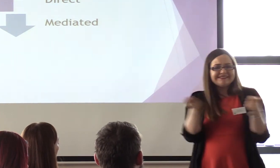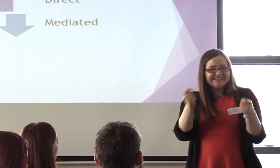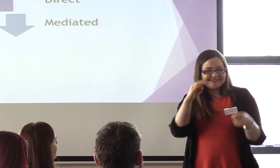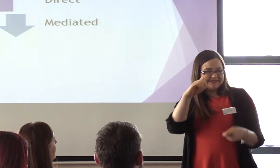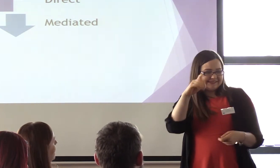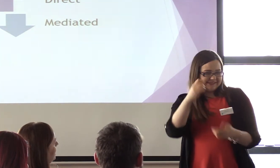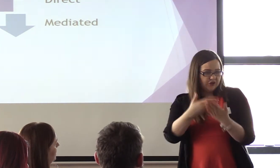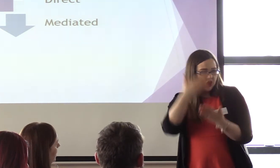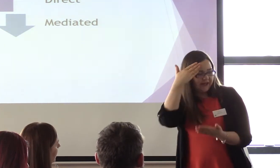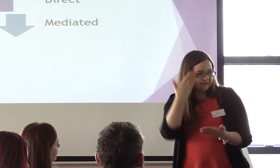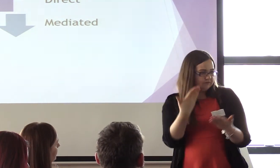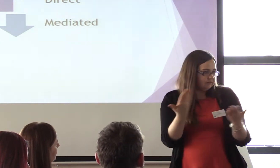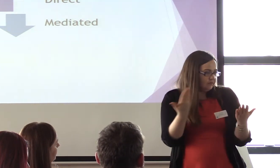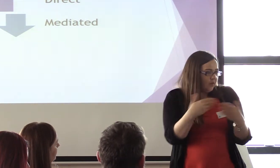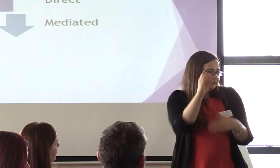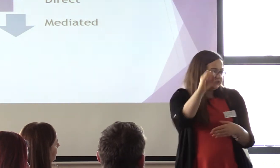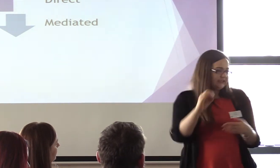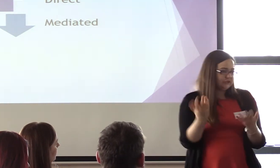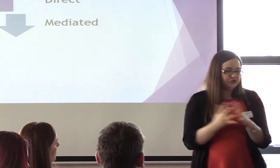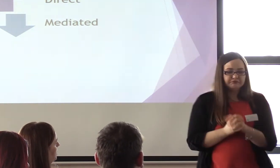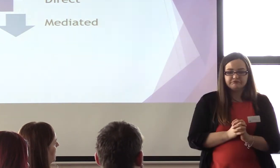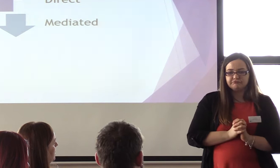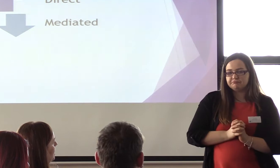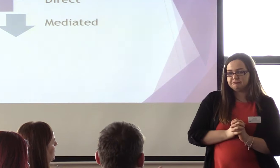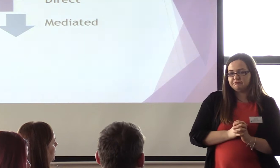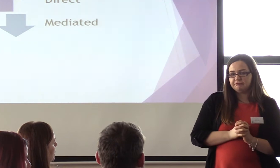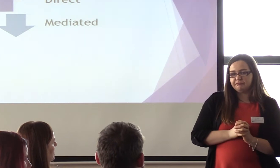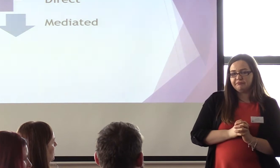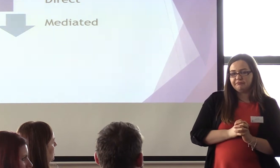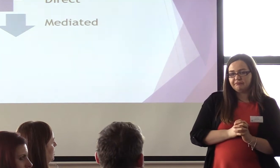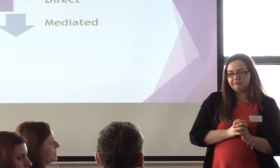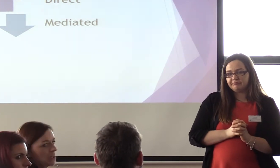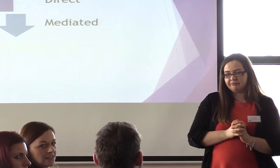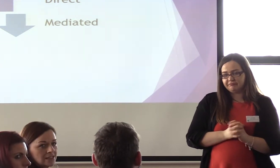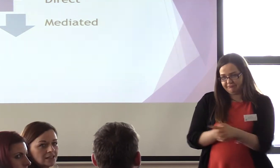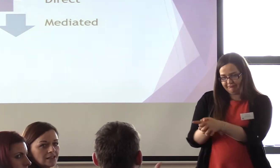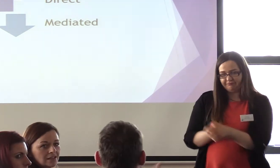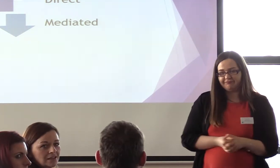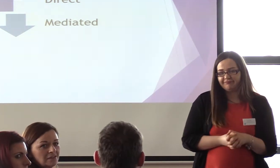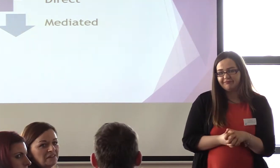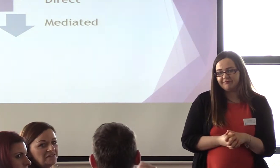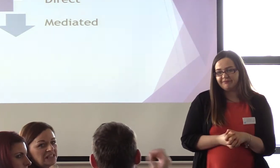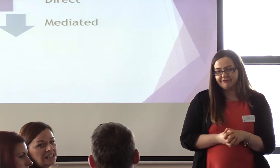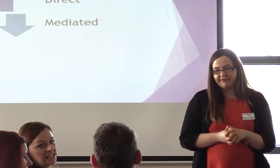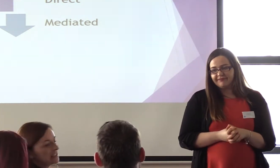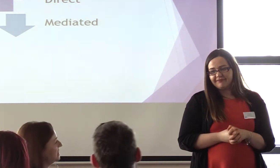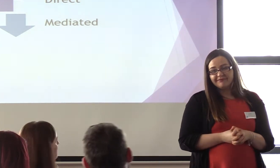about mediated learning? What percentage would you suggest? 50 to